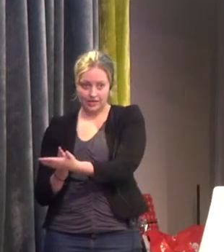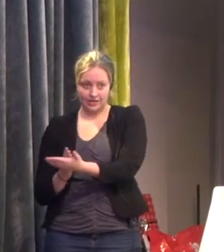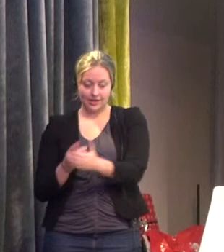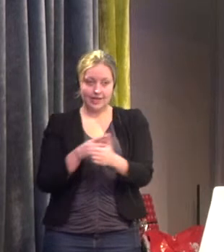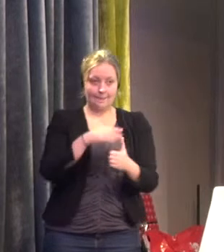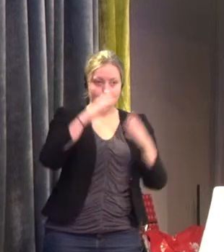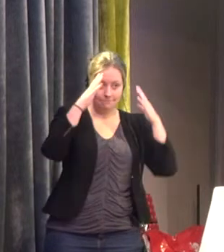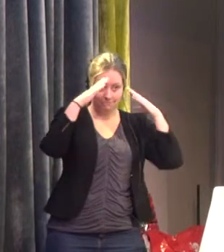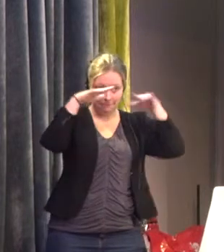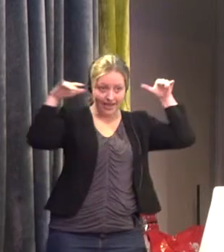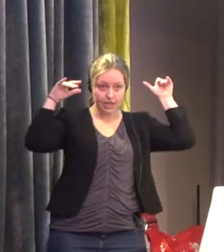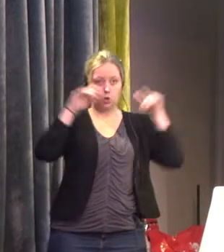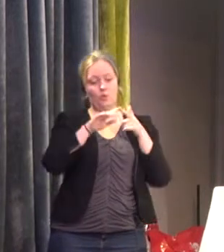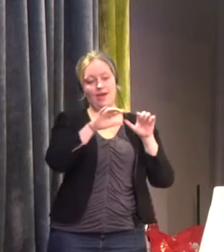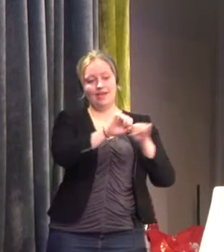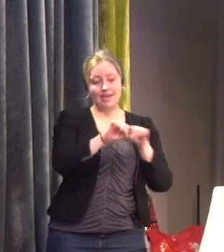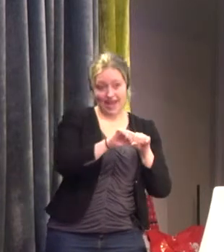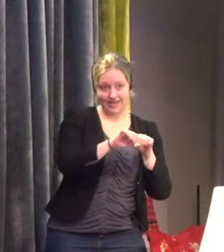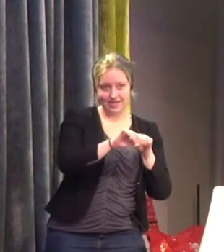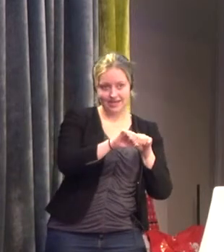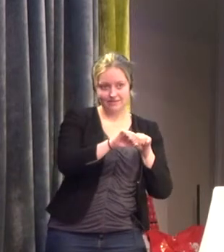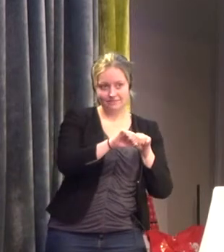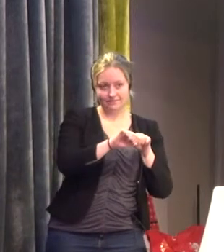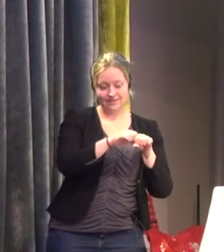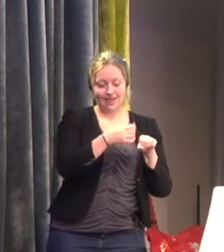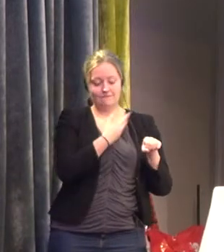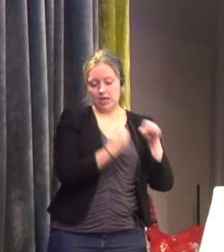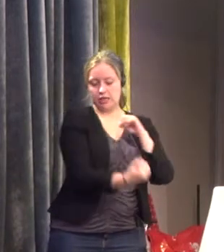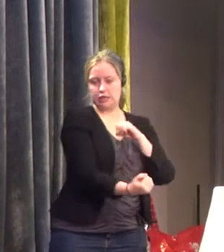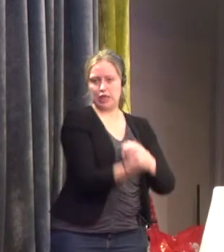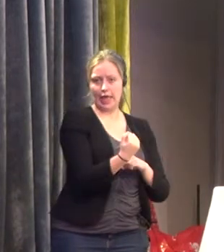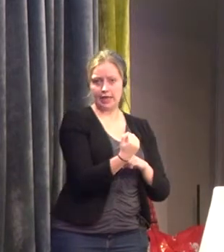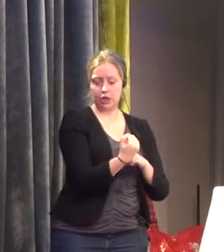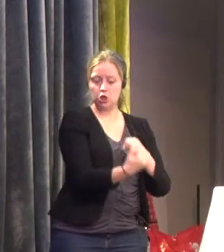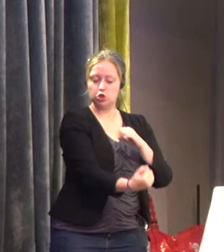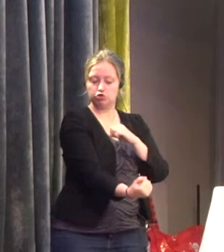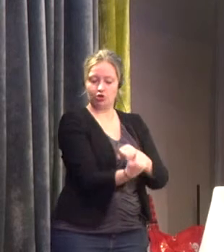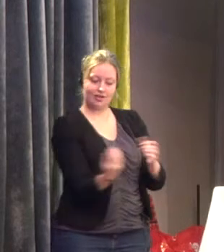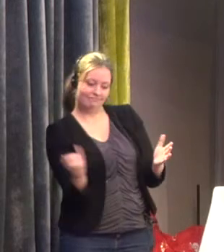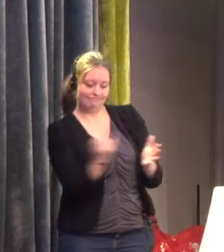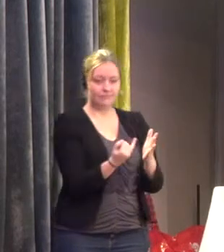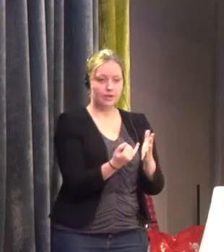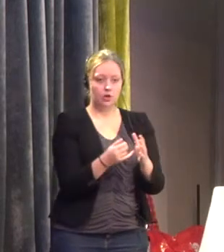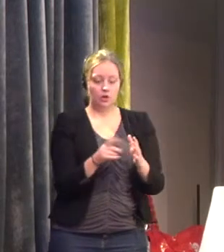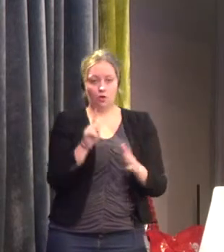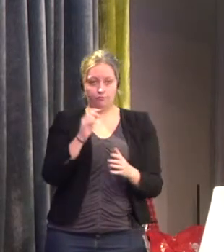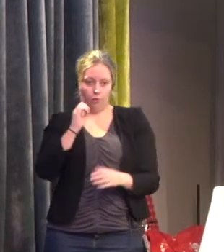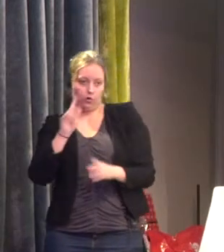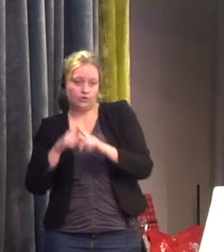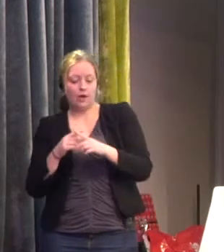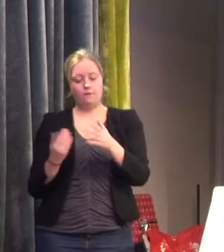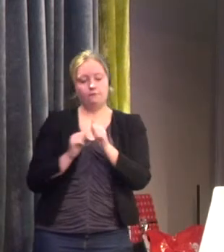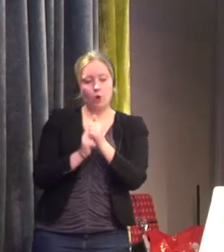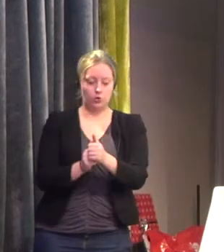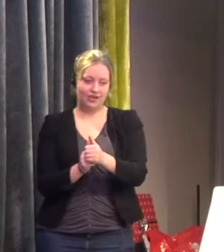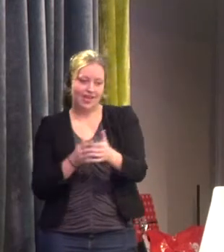The government of Vicente Fox, if you follow the convention's drafting history from beginning to end, coincides with the government of